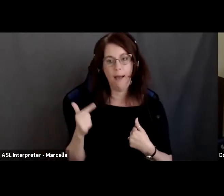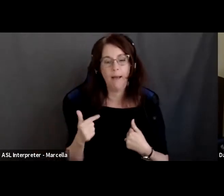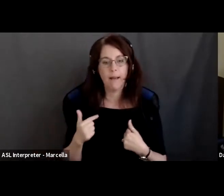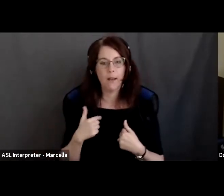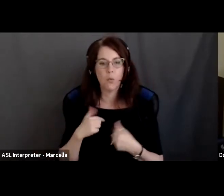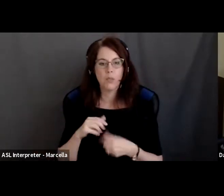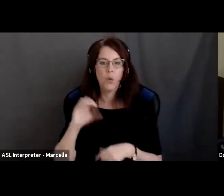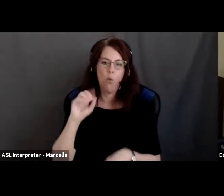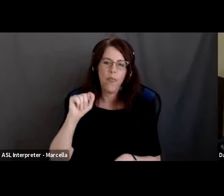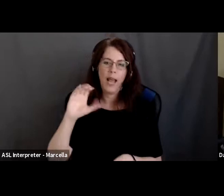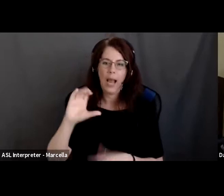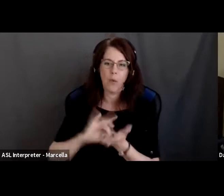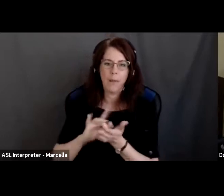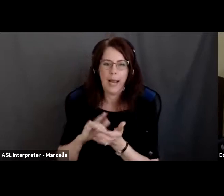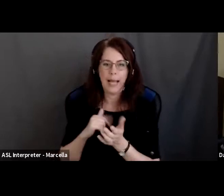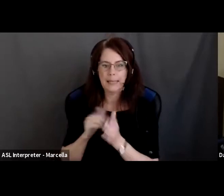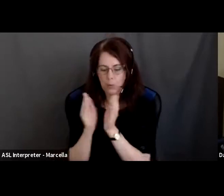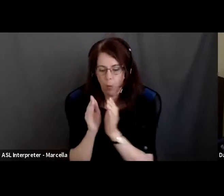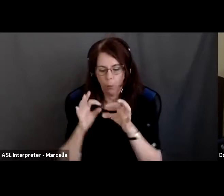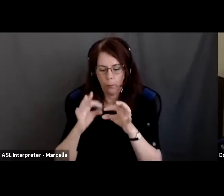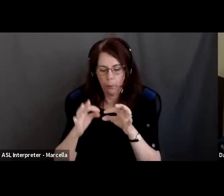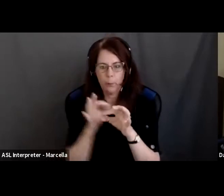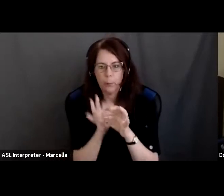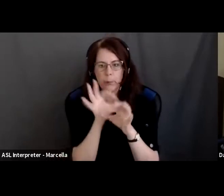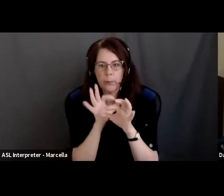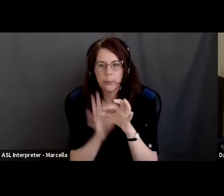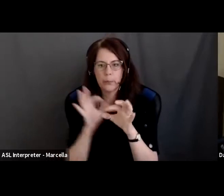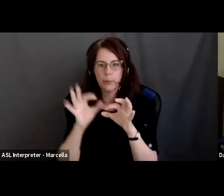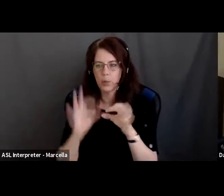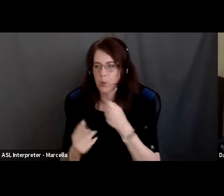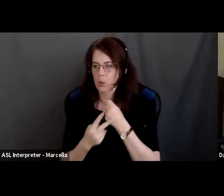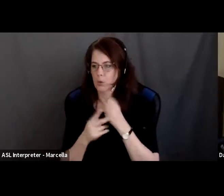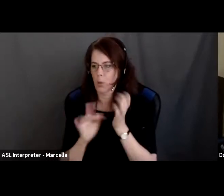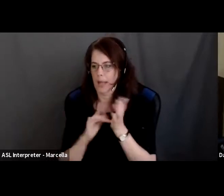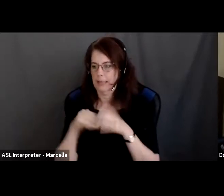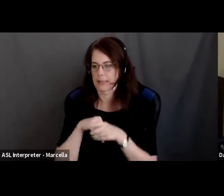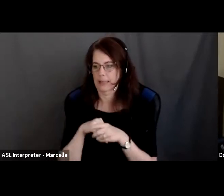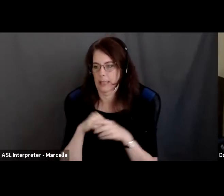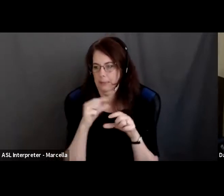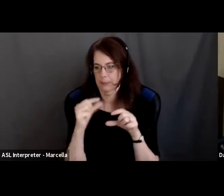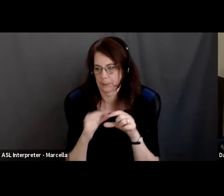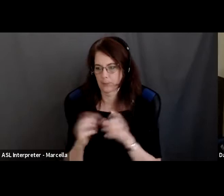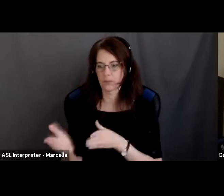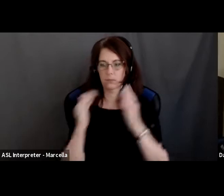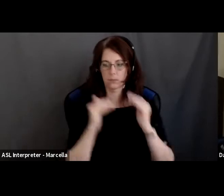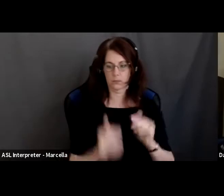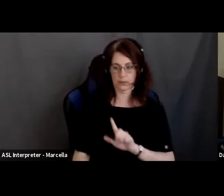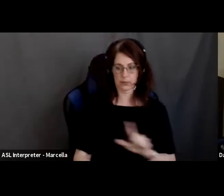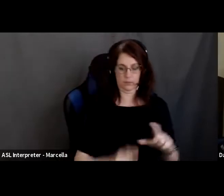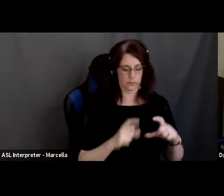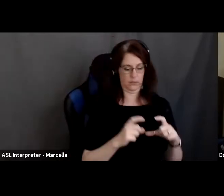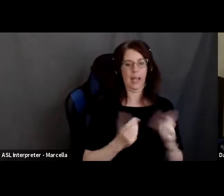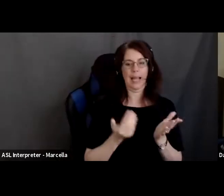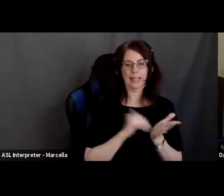some over-the-counter medications. It's got compartments that you can store medications in. In the lower left-hand corner, it's